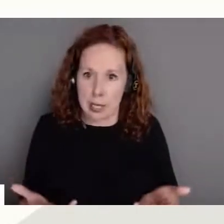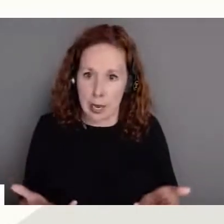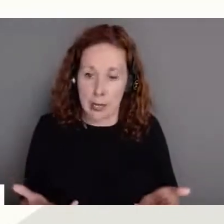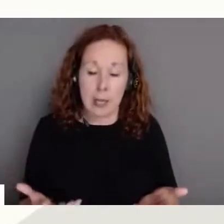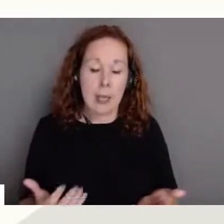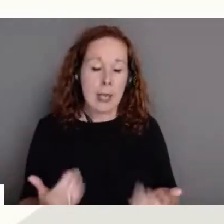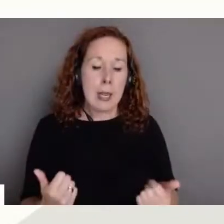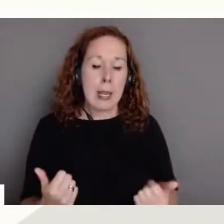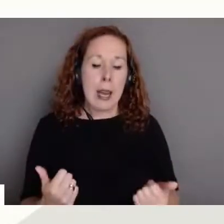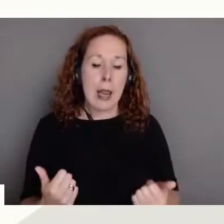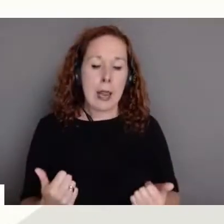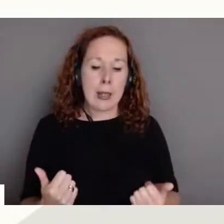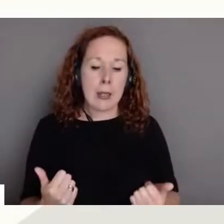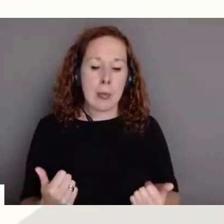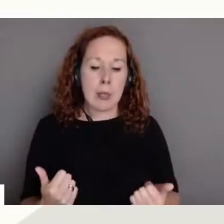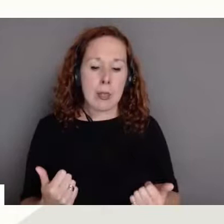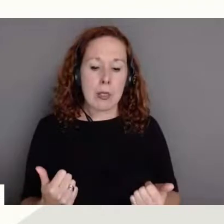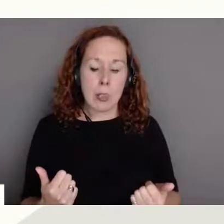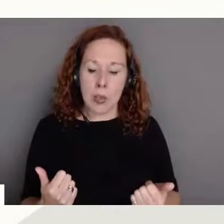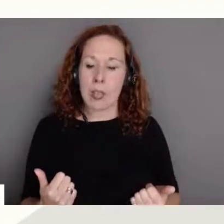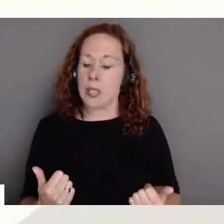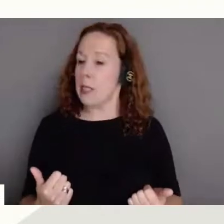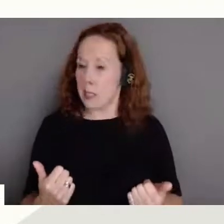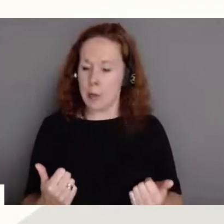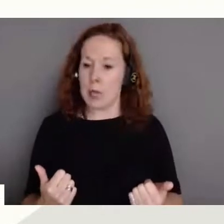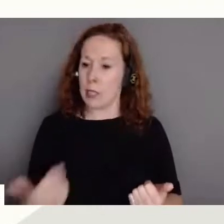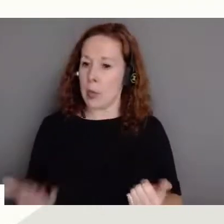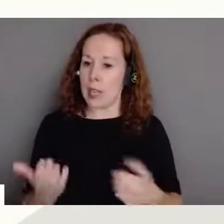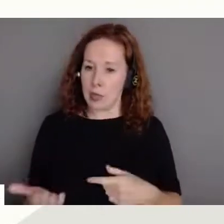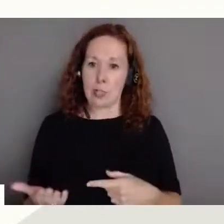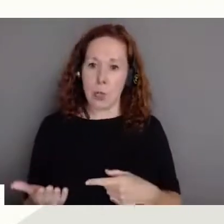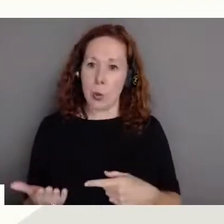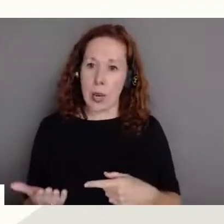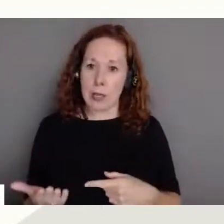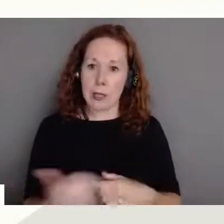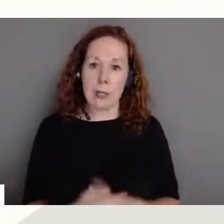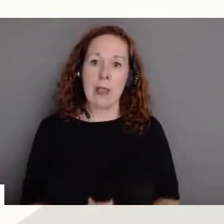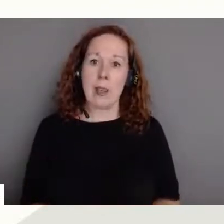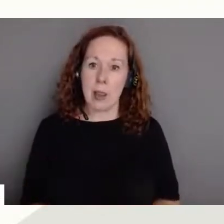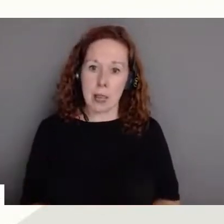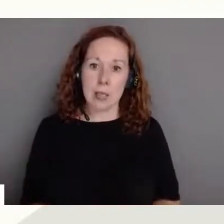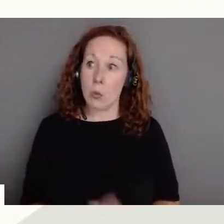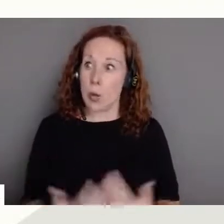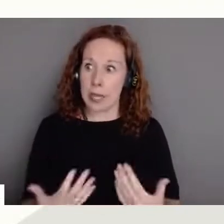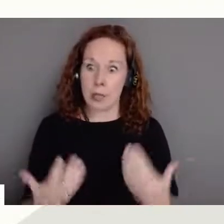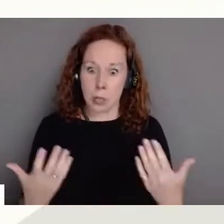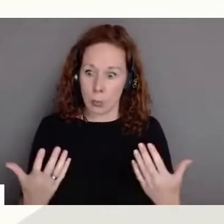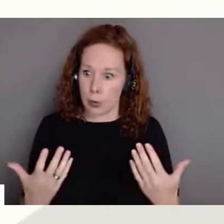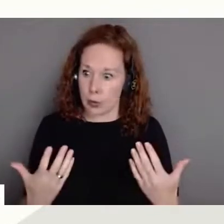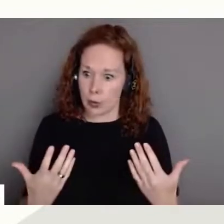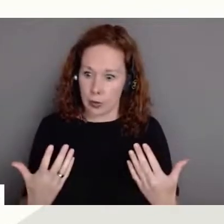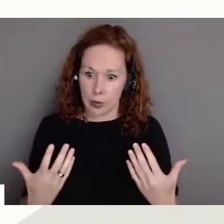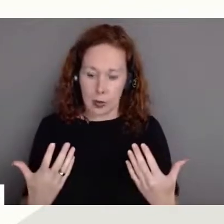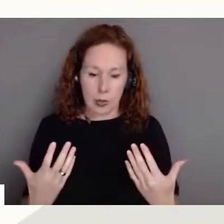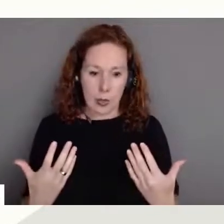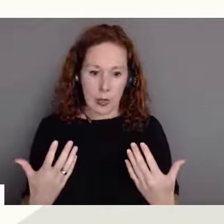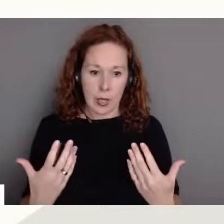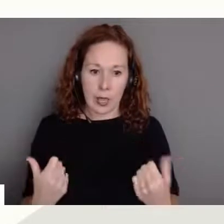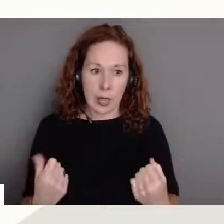fullest Yes. intent. Yeah. And so there's a dilemma. So I get this request, and I, as a white